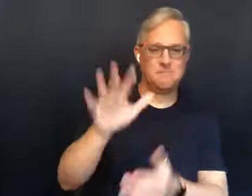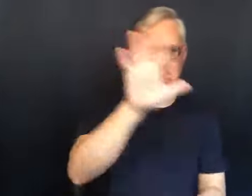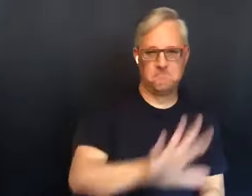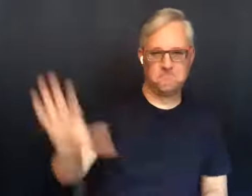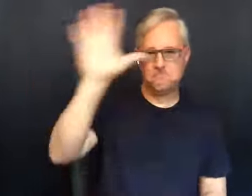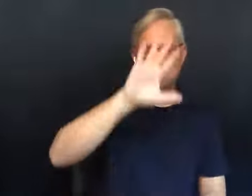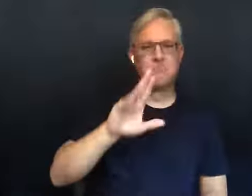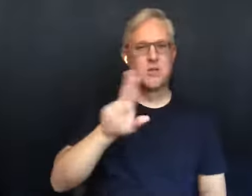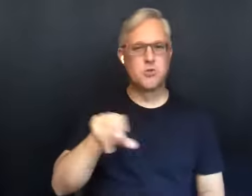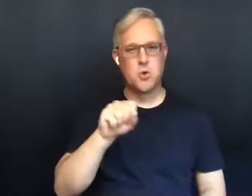rough.